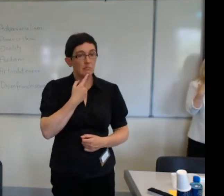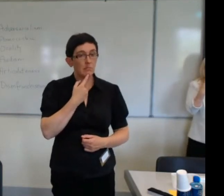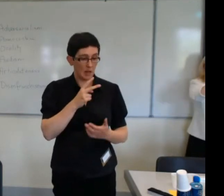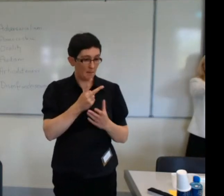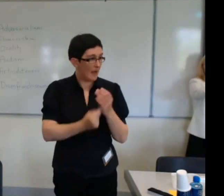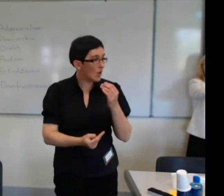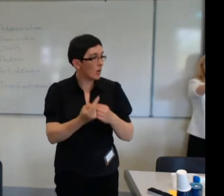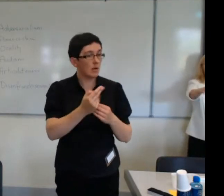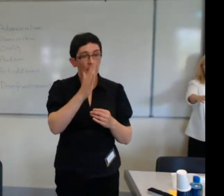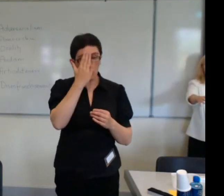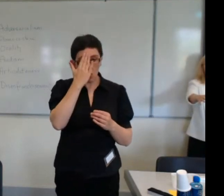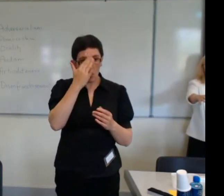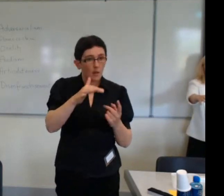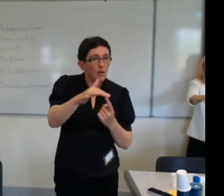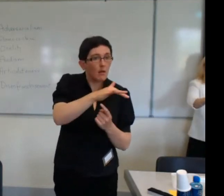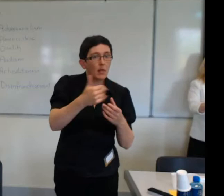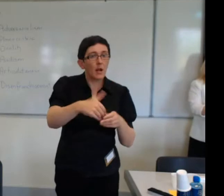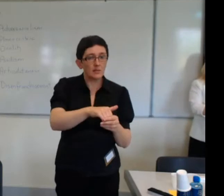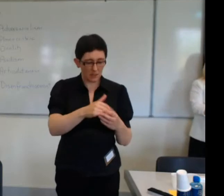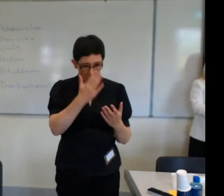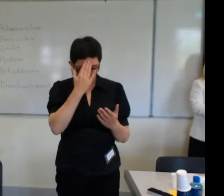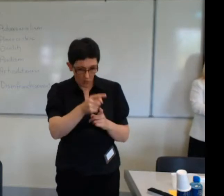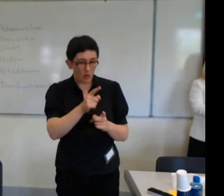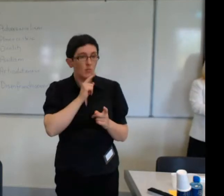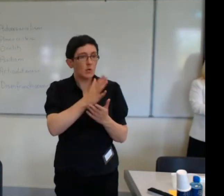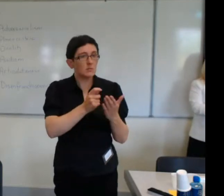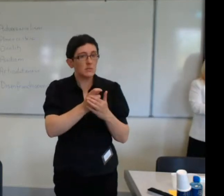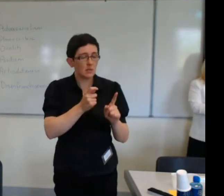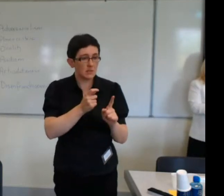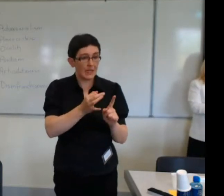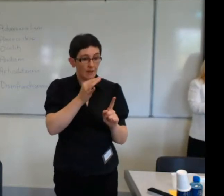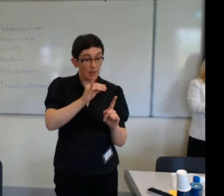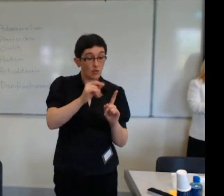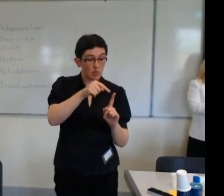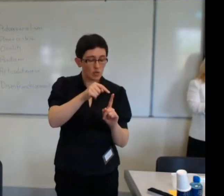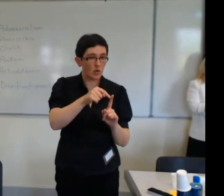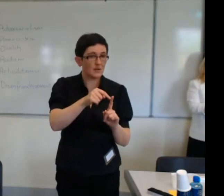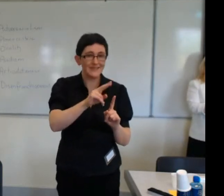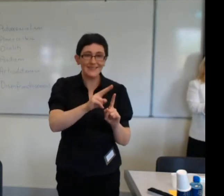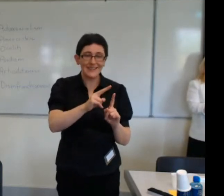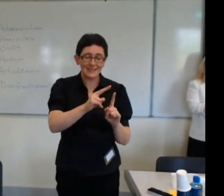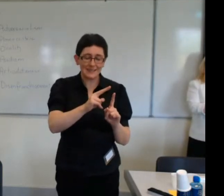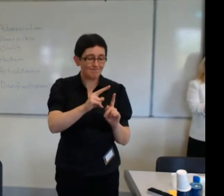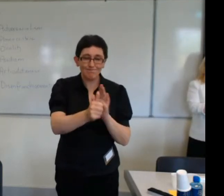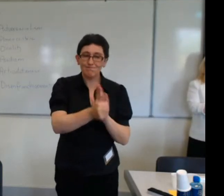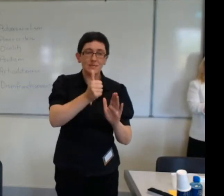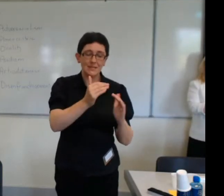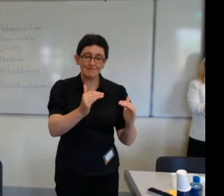they knew the context they were going into, but sometimes, they said, if the interpreter wasn't quite up to scratch and wasn't open